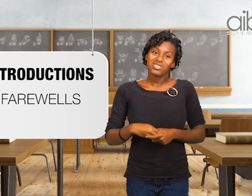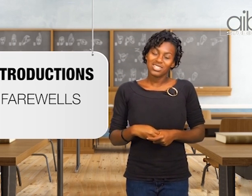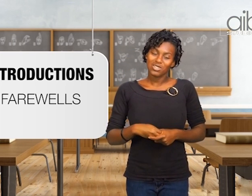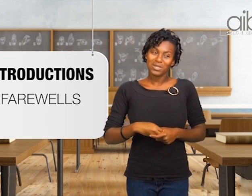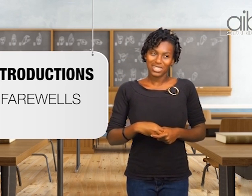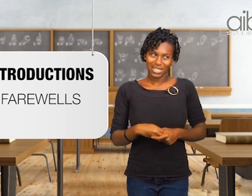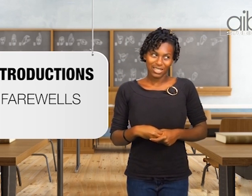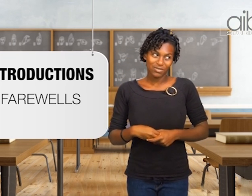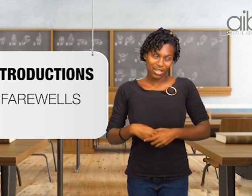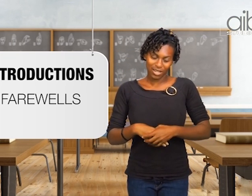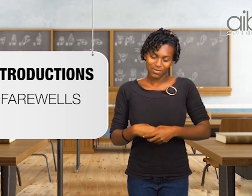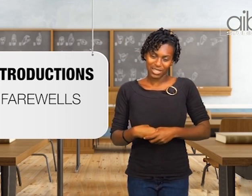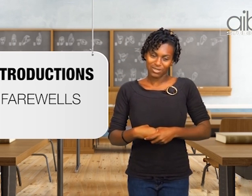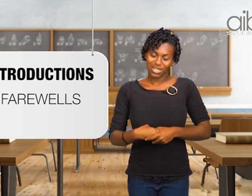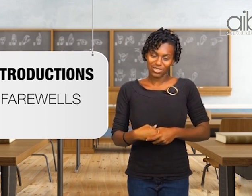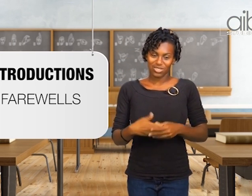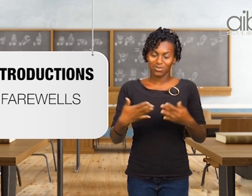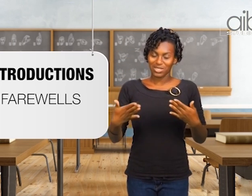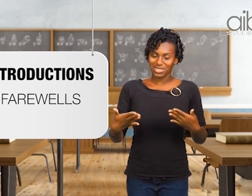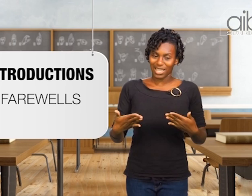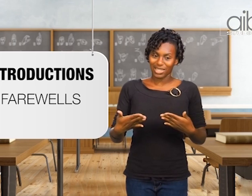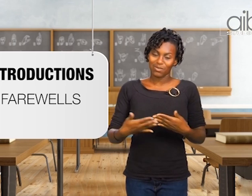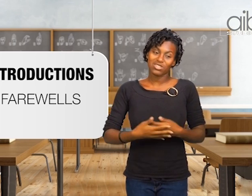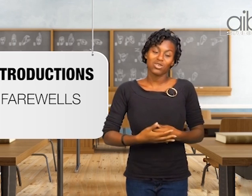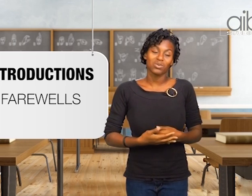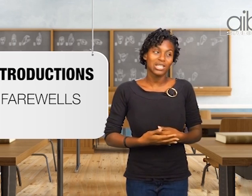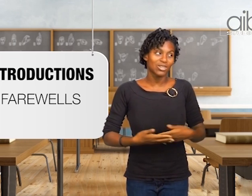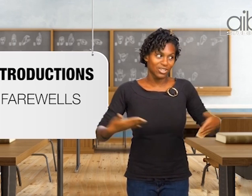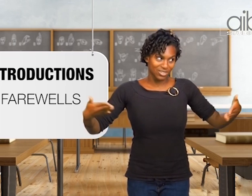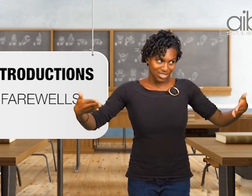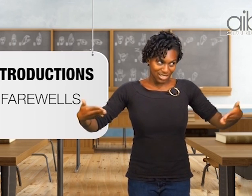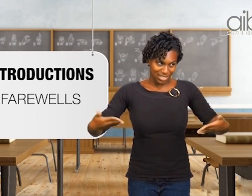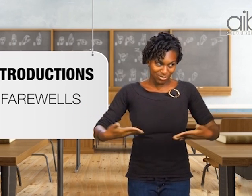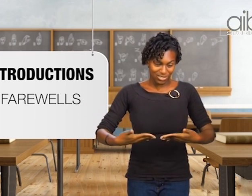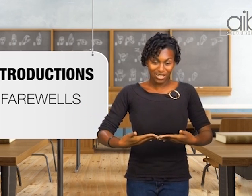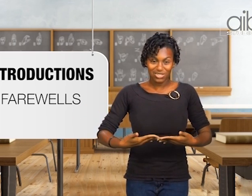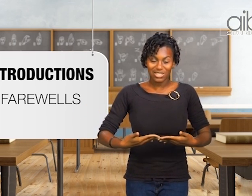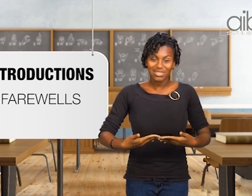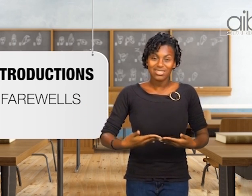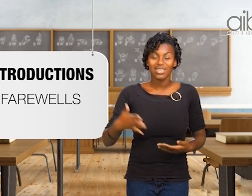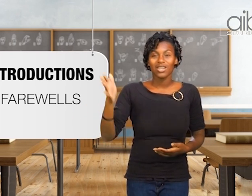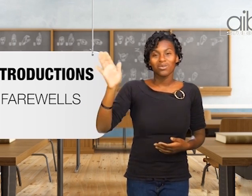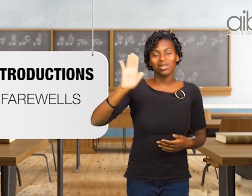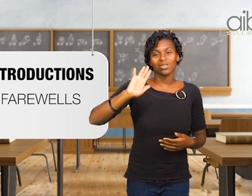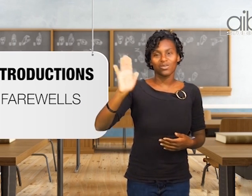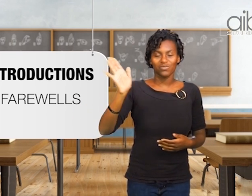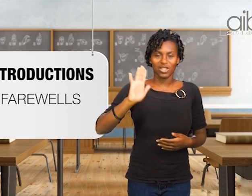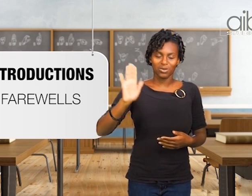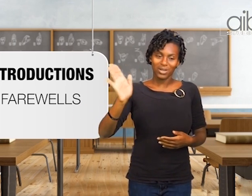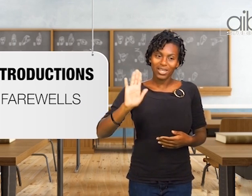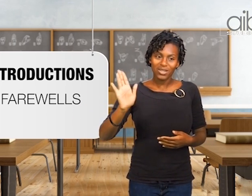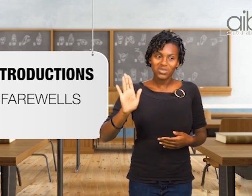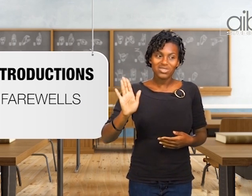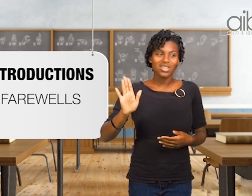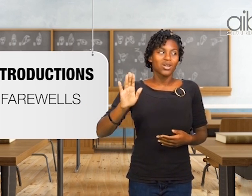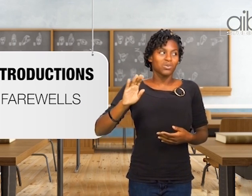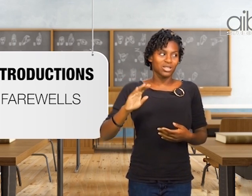just your beginning of introduction with sign language. So we learn introductions, we learn farewells, we learn